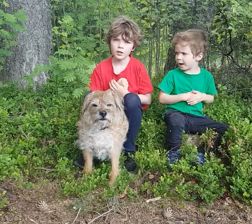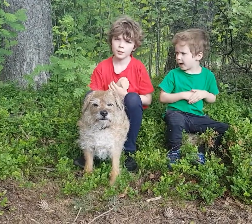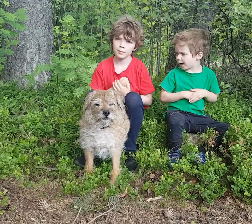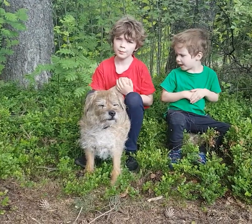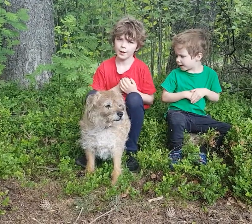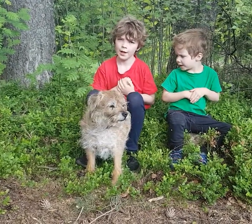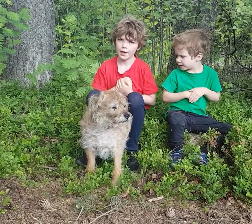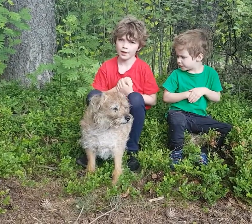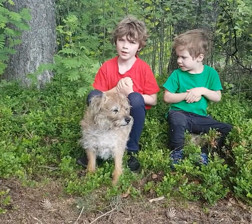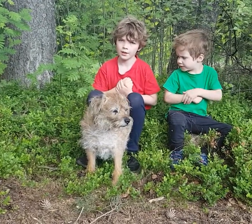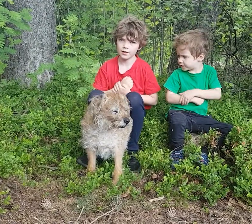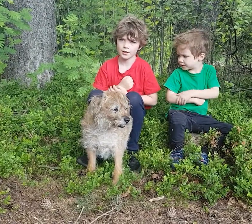pet